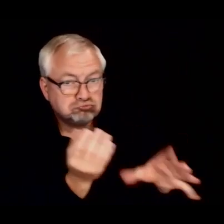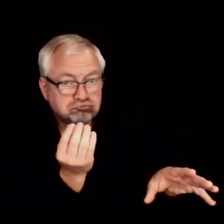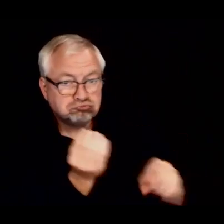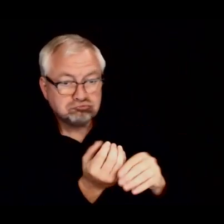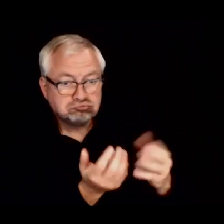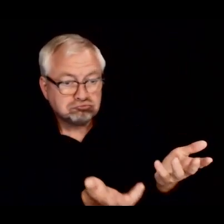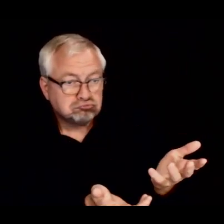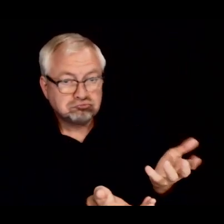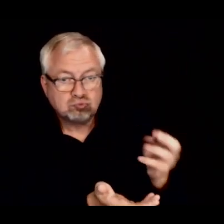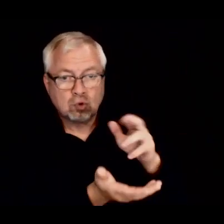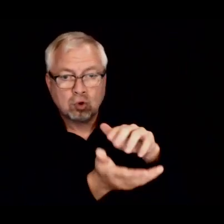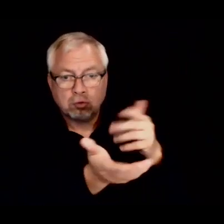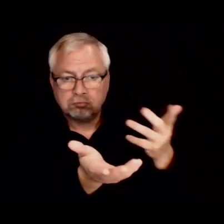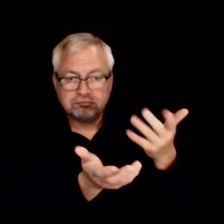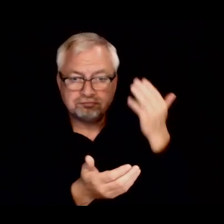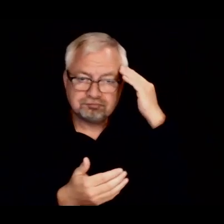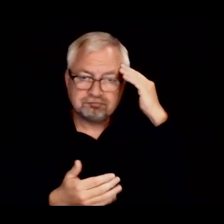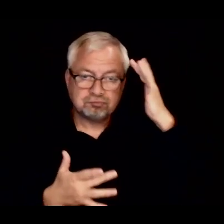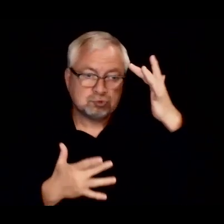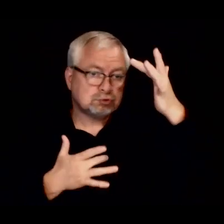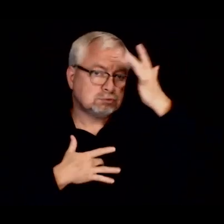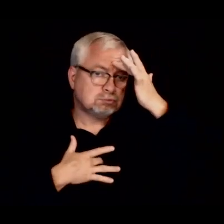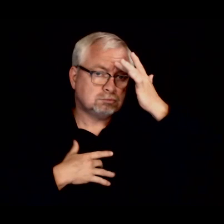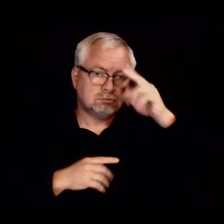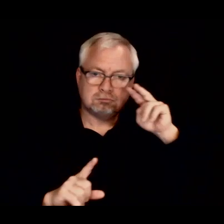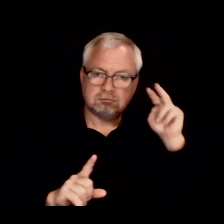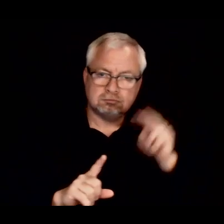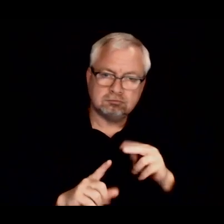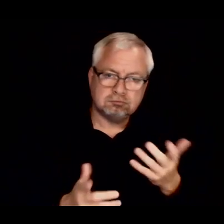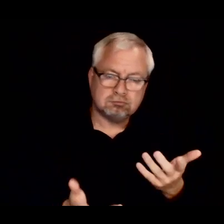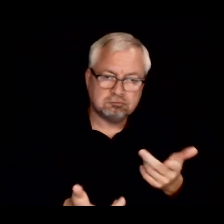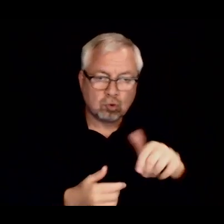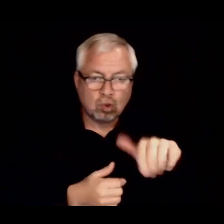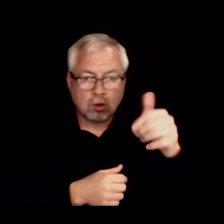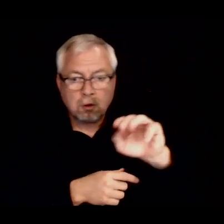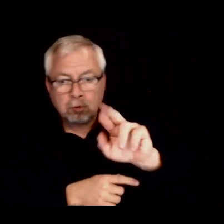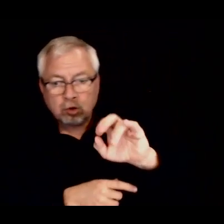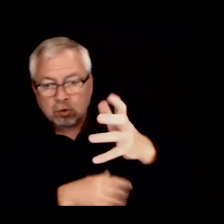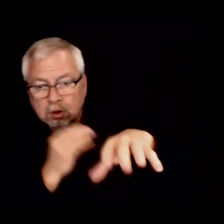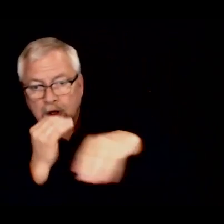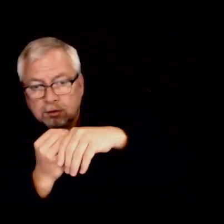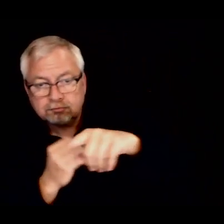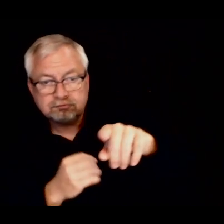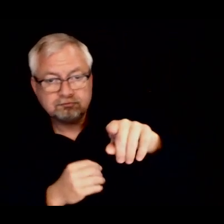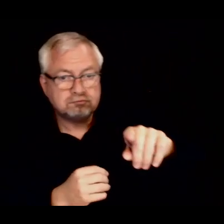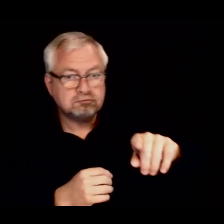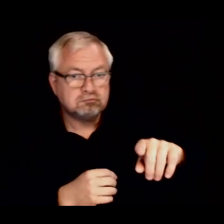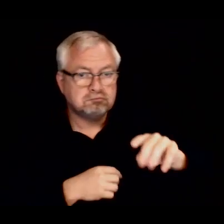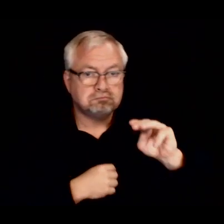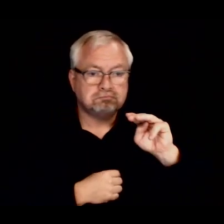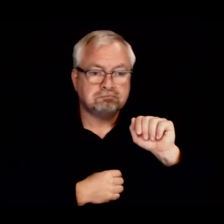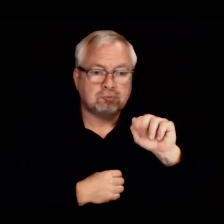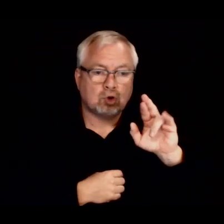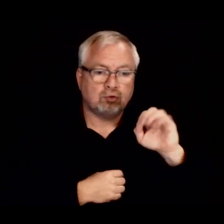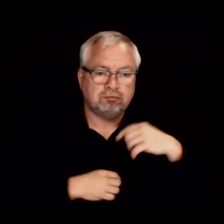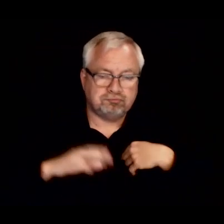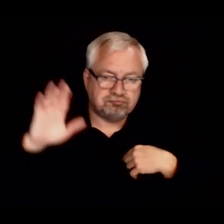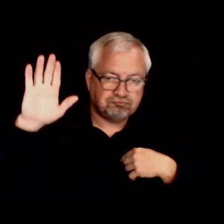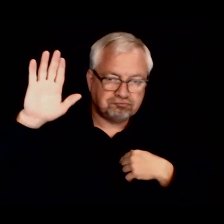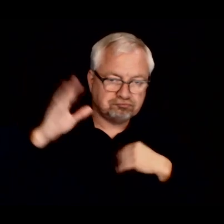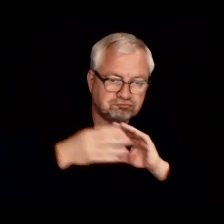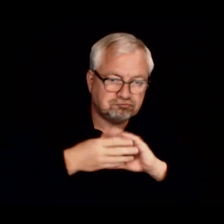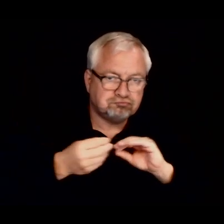disease perspective. So, Marie, do you have anything? Yeah, this is Marie Dotsev again. I think you said it very